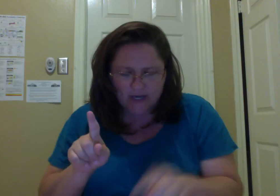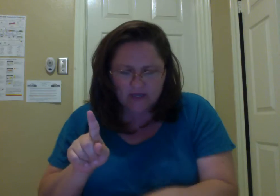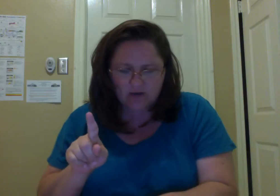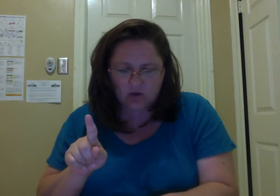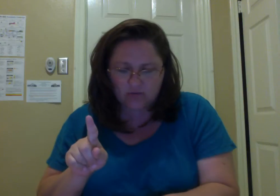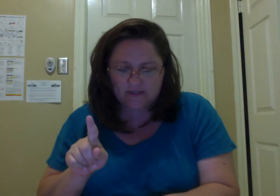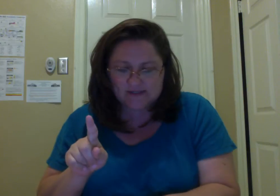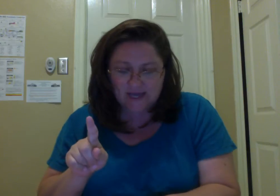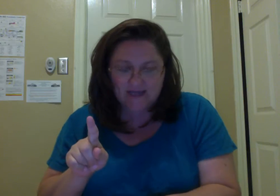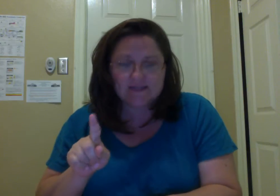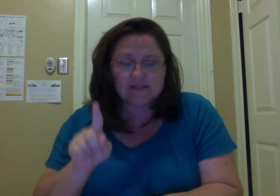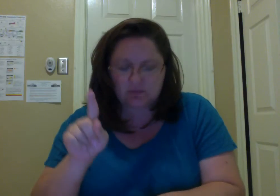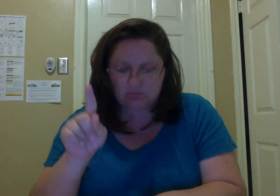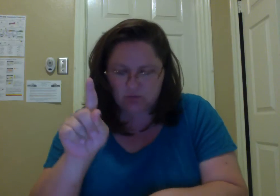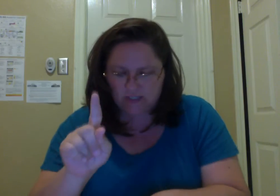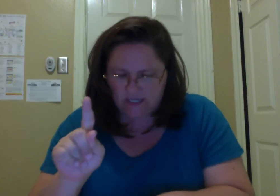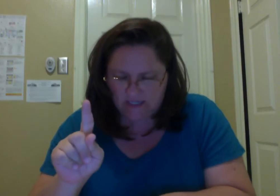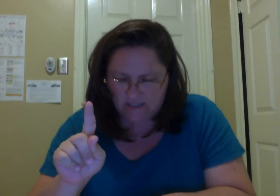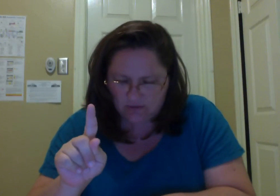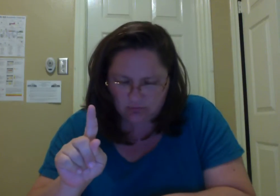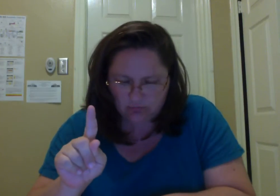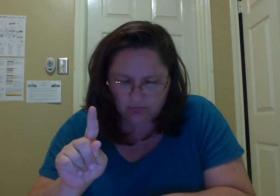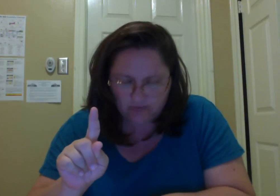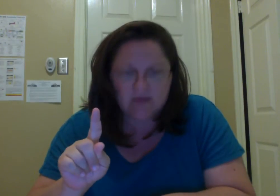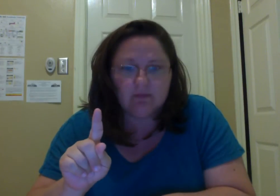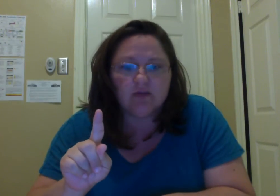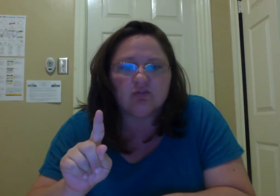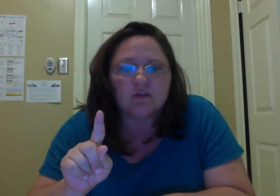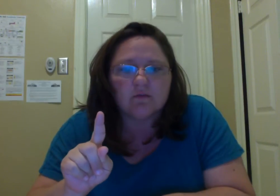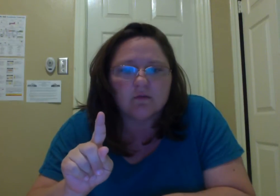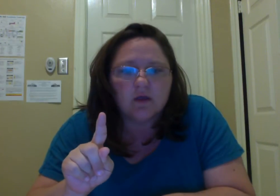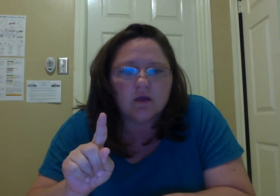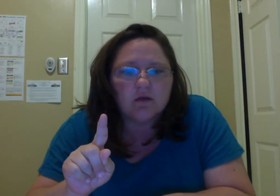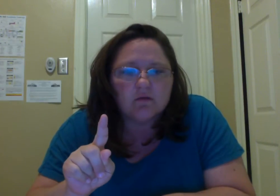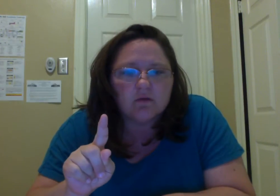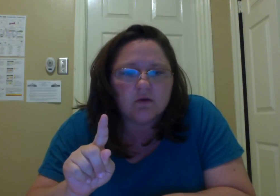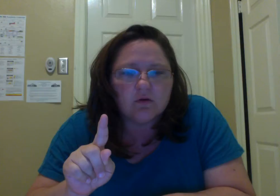But only sign is communicated through 3 dimensions. So